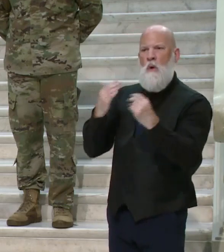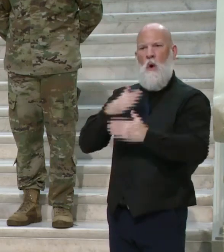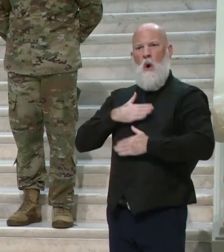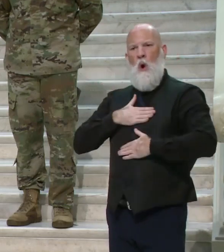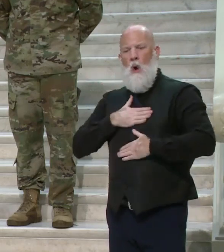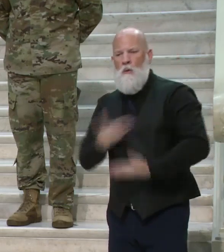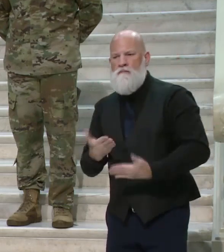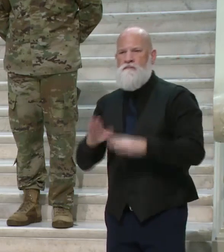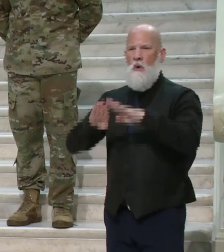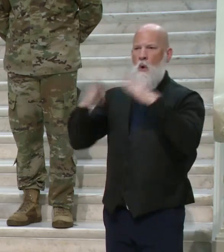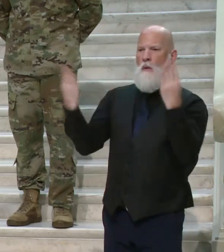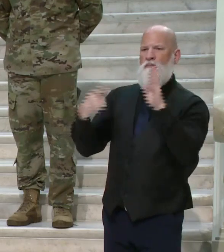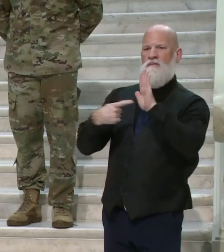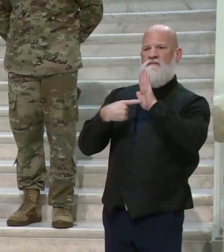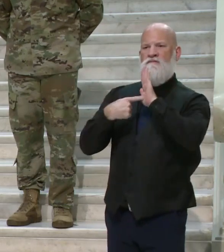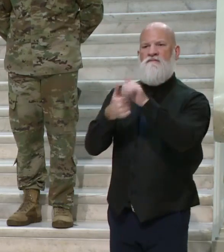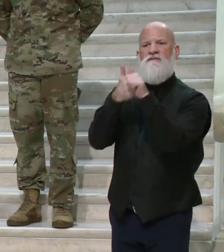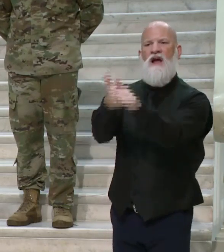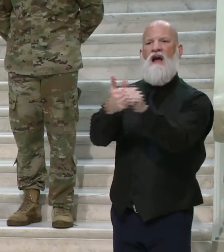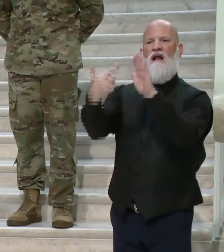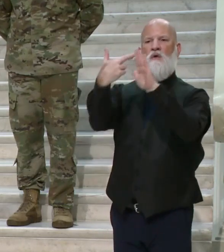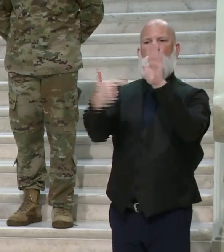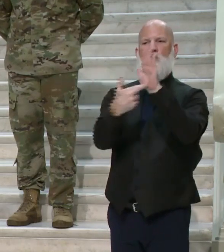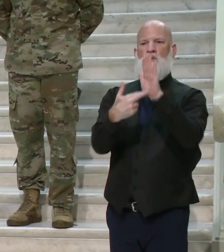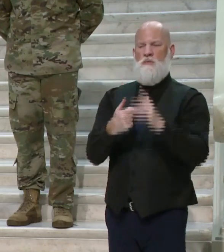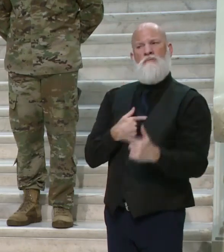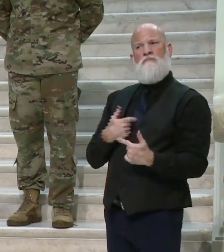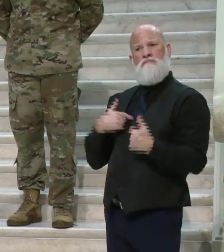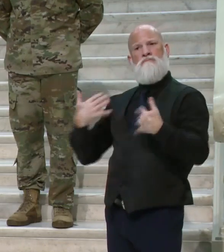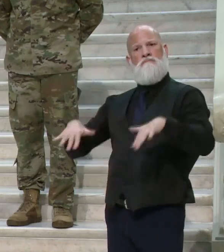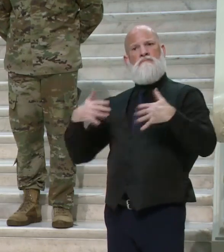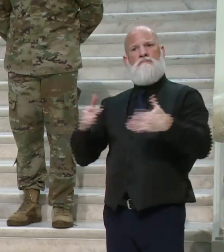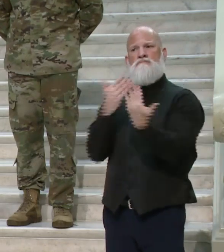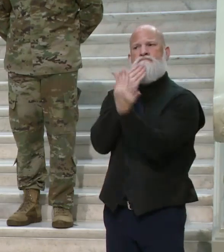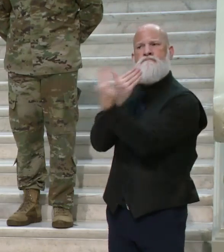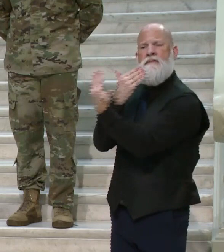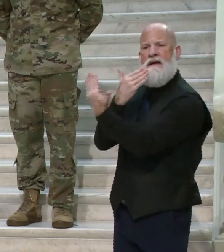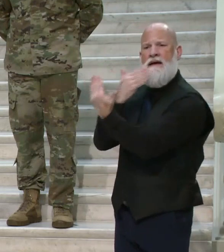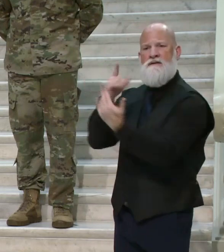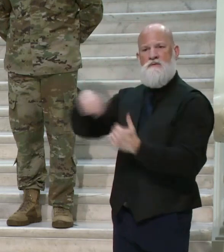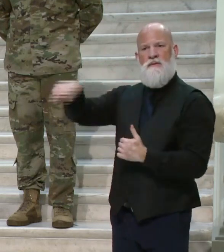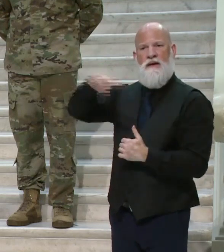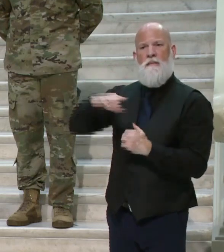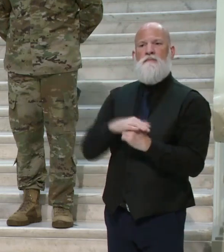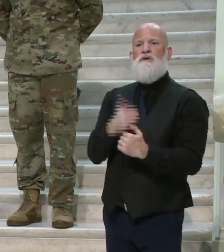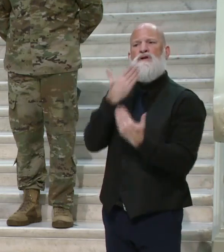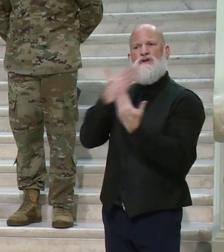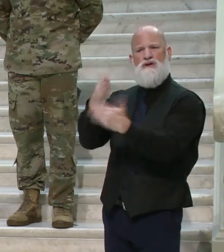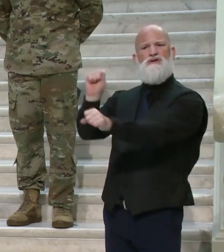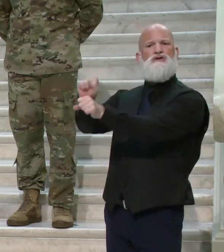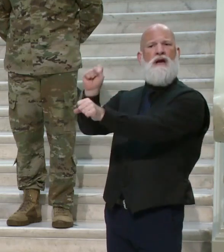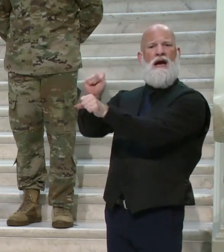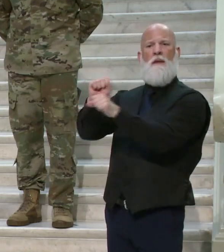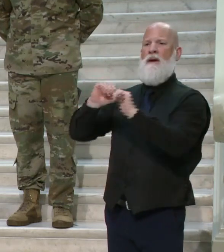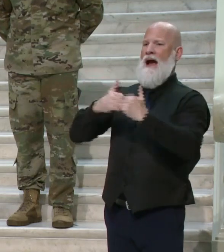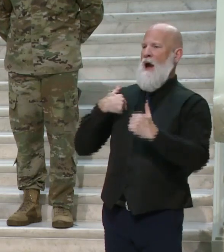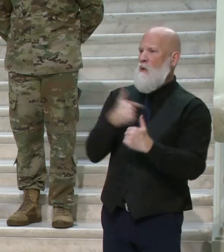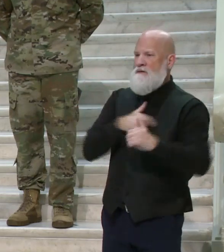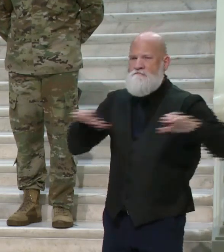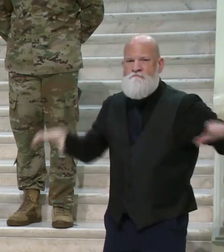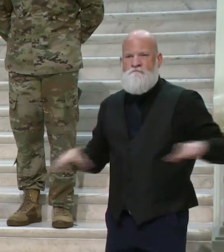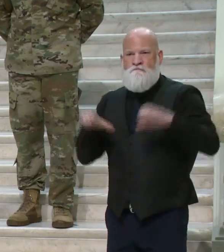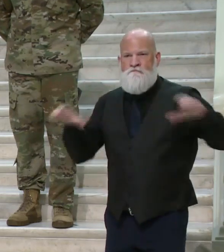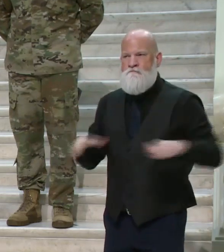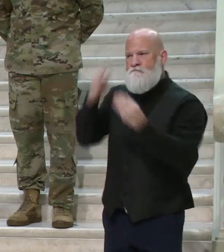a proactive way, I think speaks volumes about how well we have been proactively reaching out to ensure the safety of